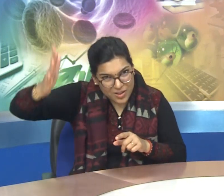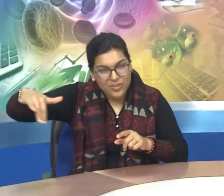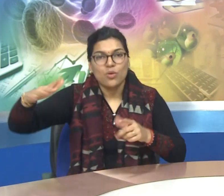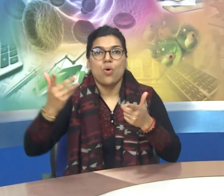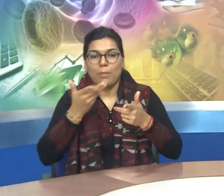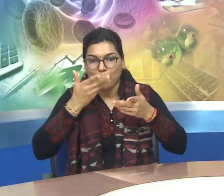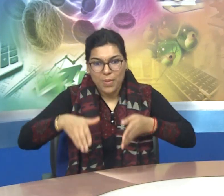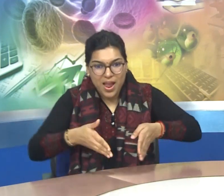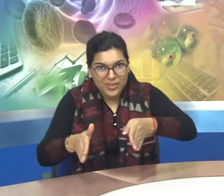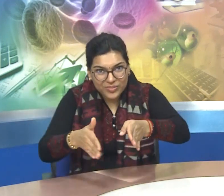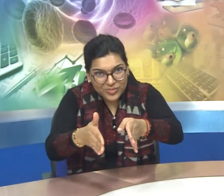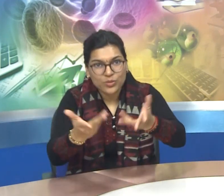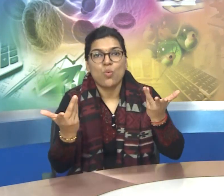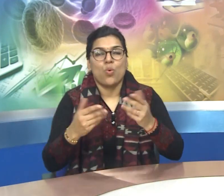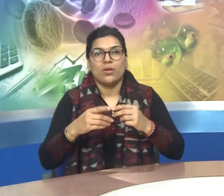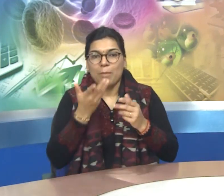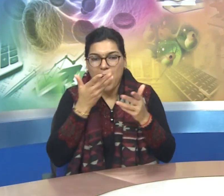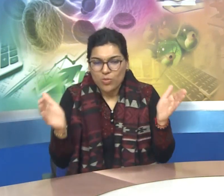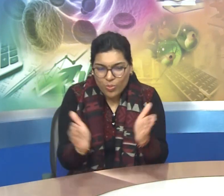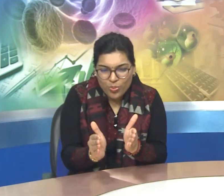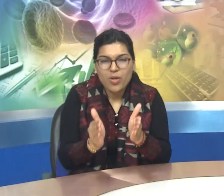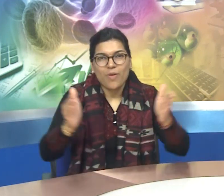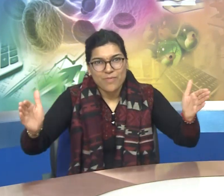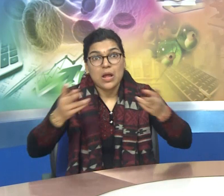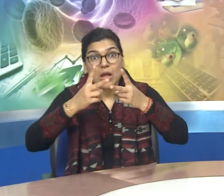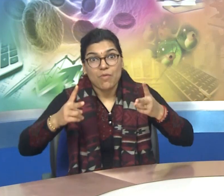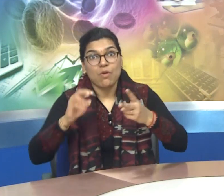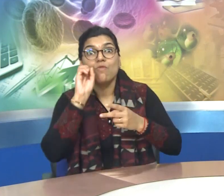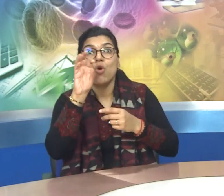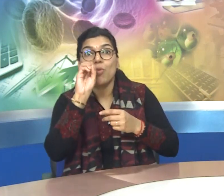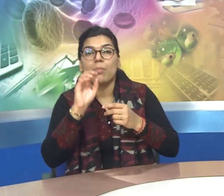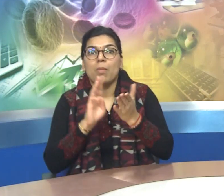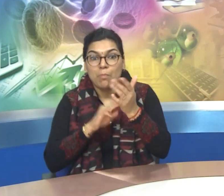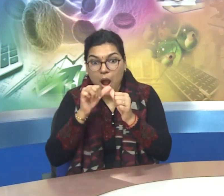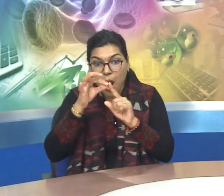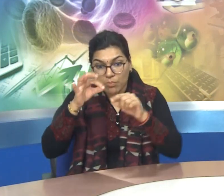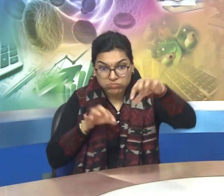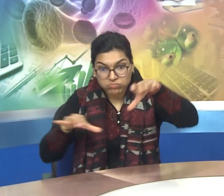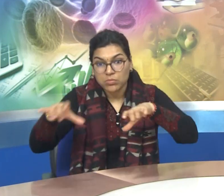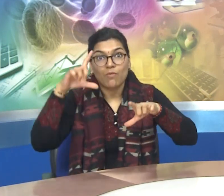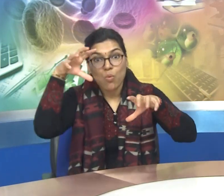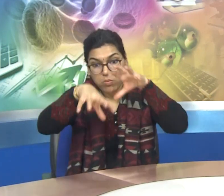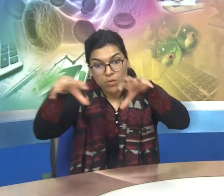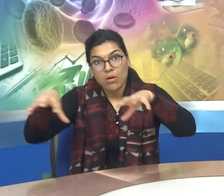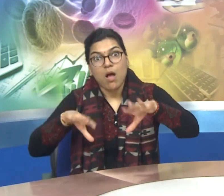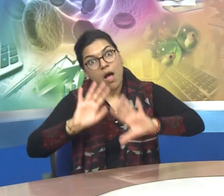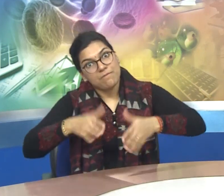The physical map displays the physical boundaries on the paper so